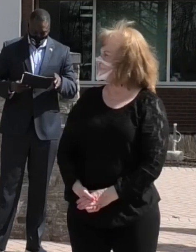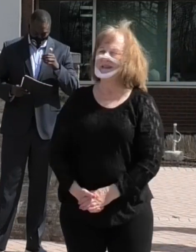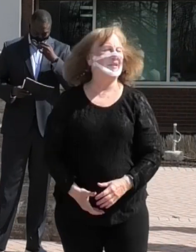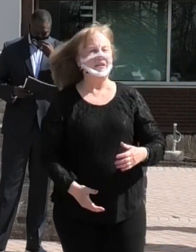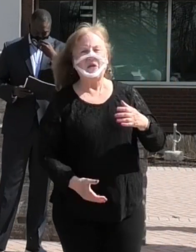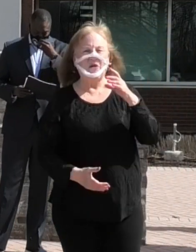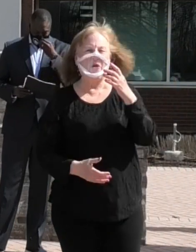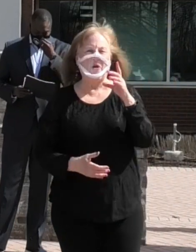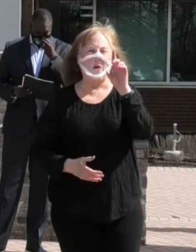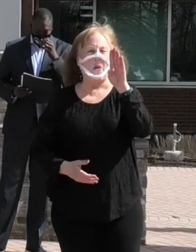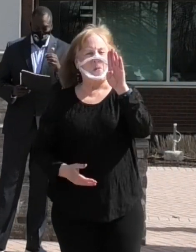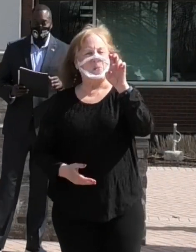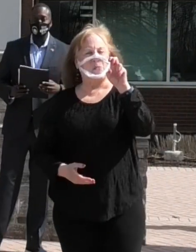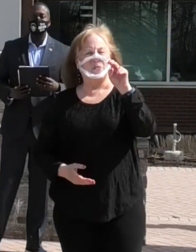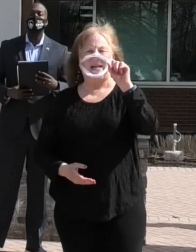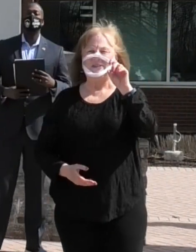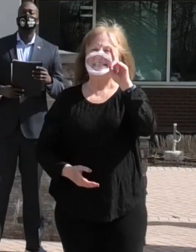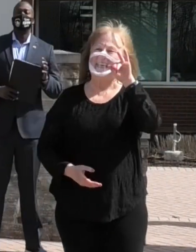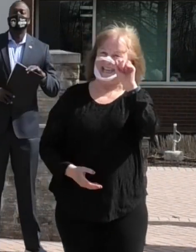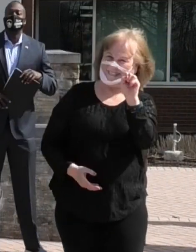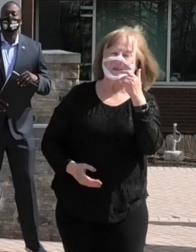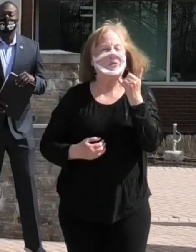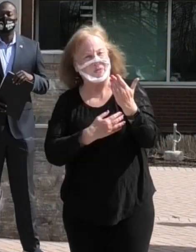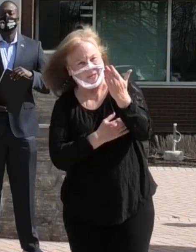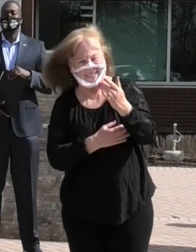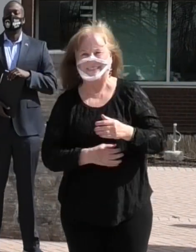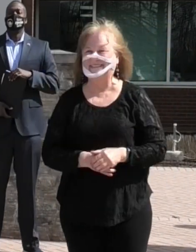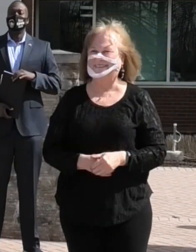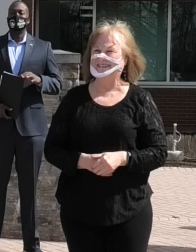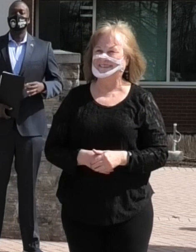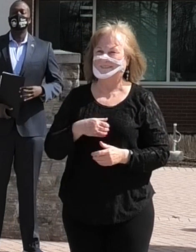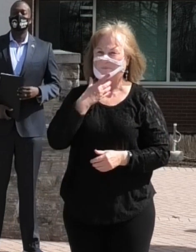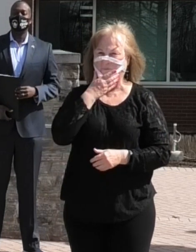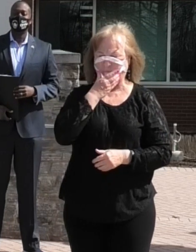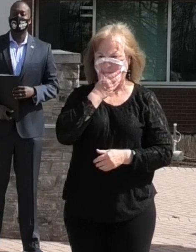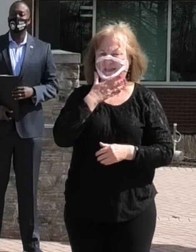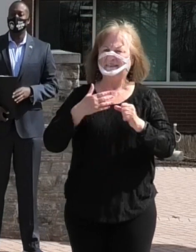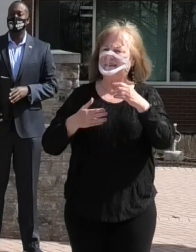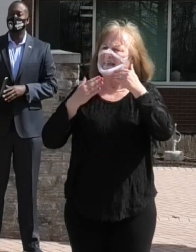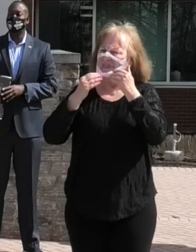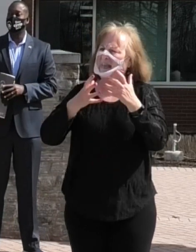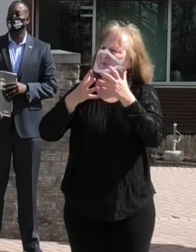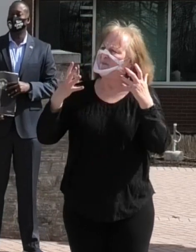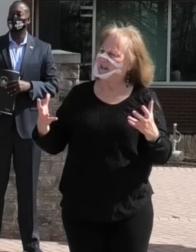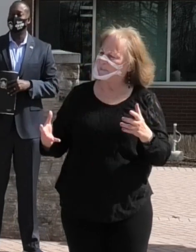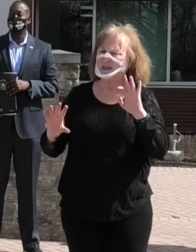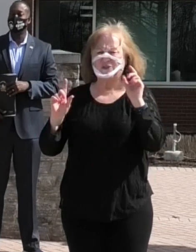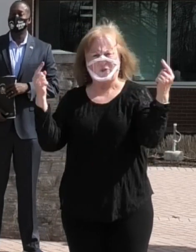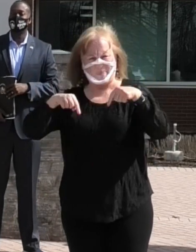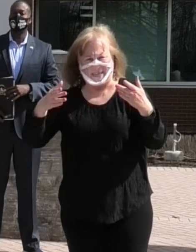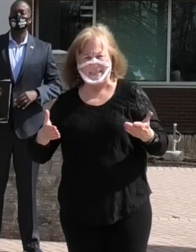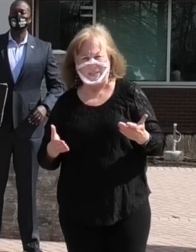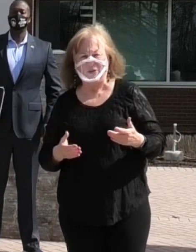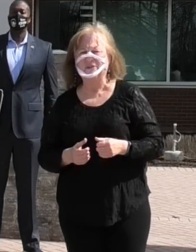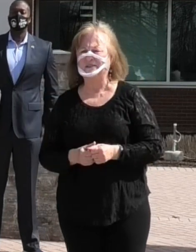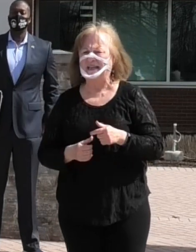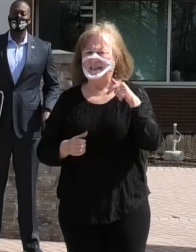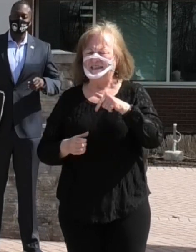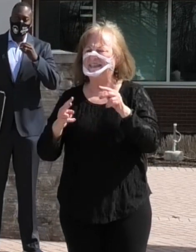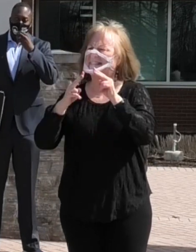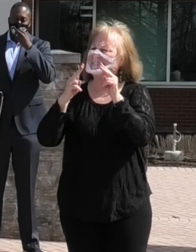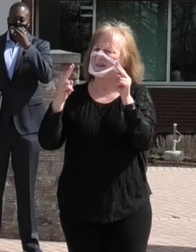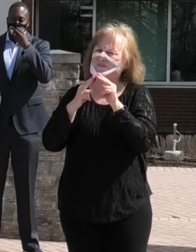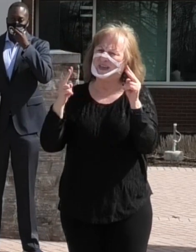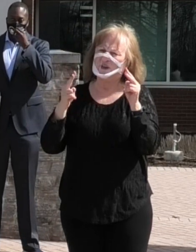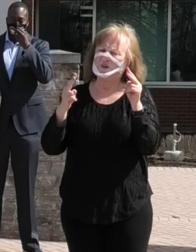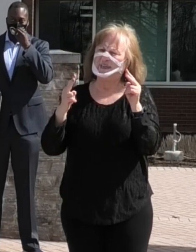Buenos días. Good morning. So thank you very much for being here. This is a